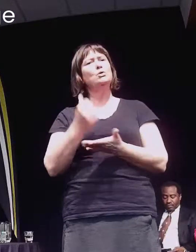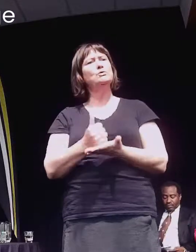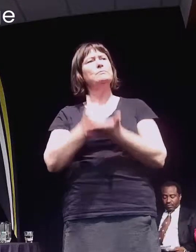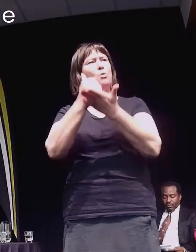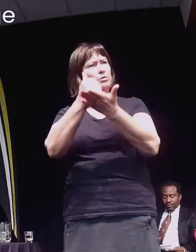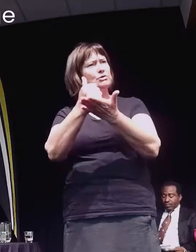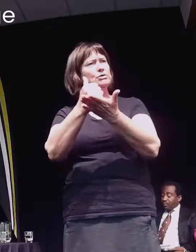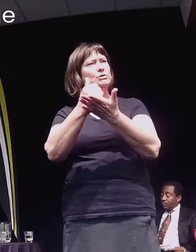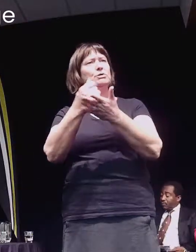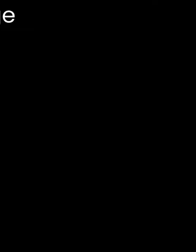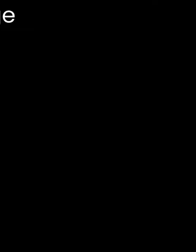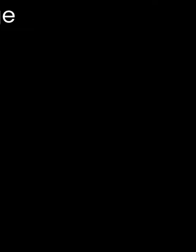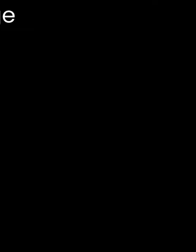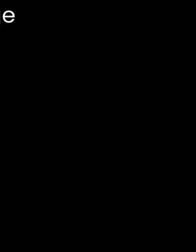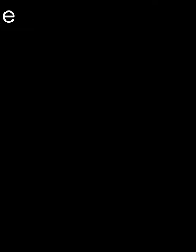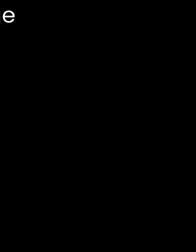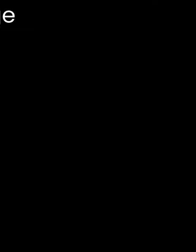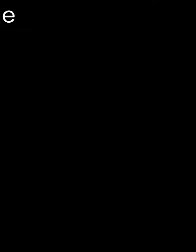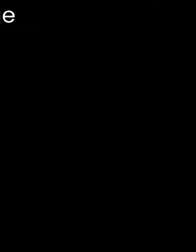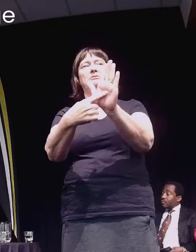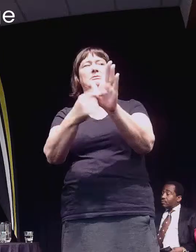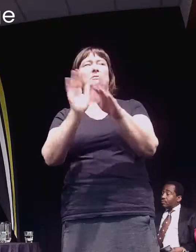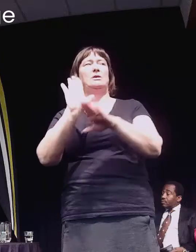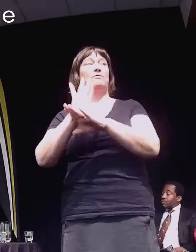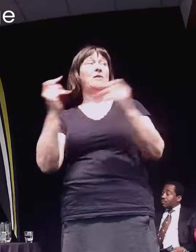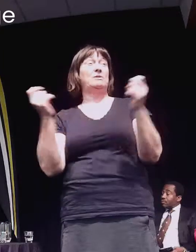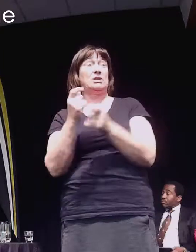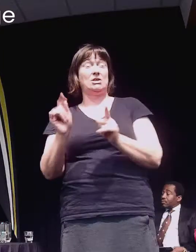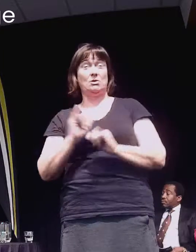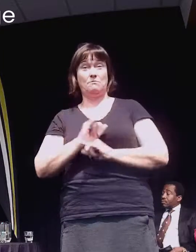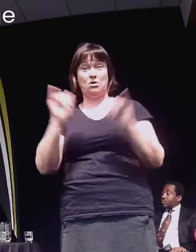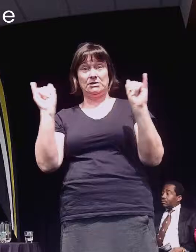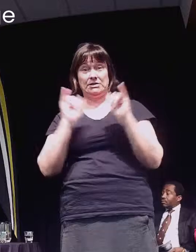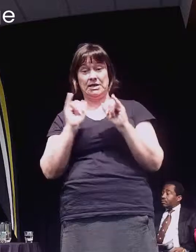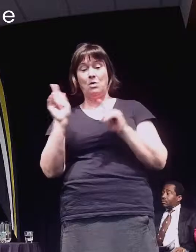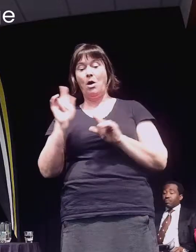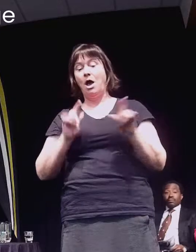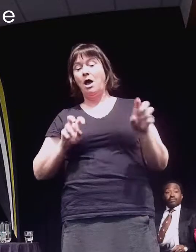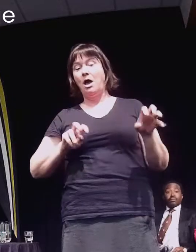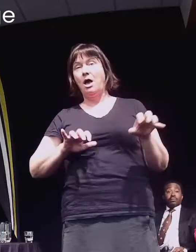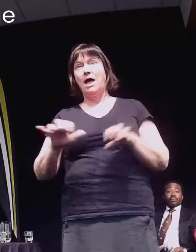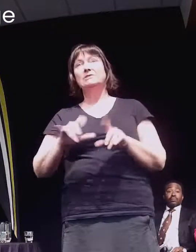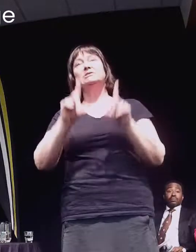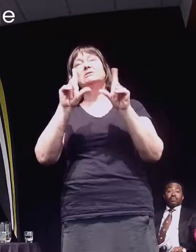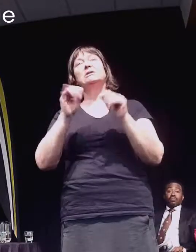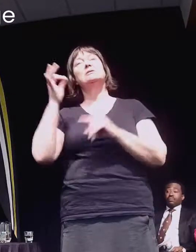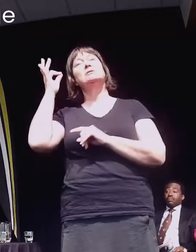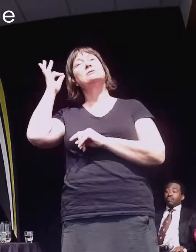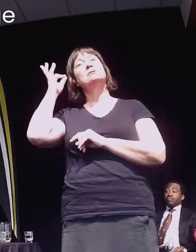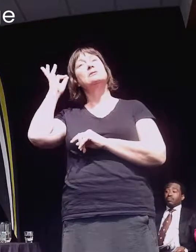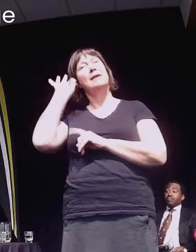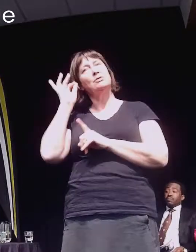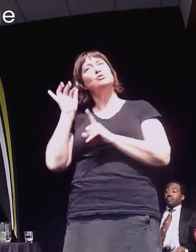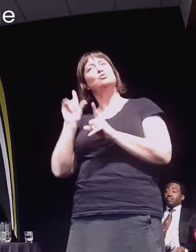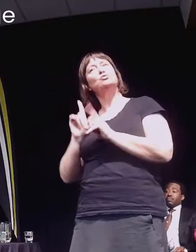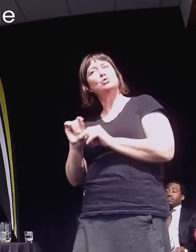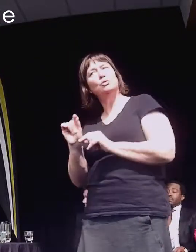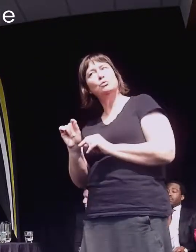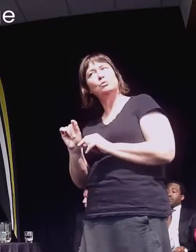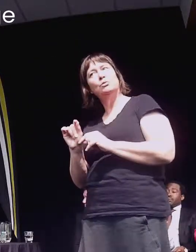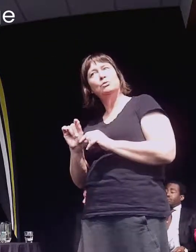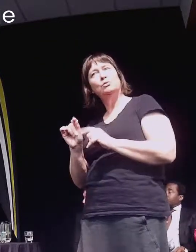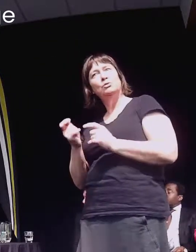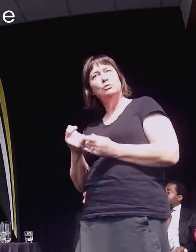the declaration of a climate change emergency? What actions can the Council take to combat climate change, and do you have